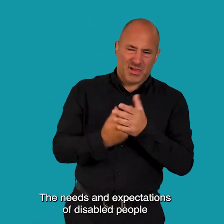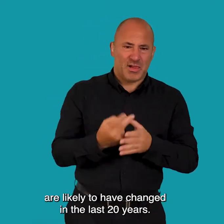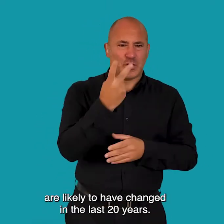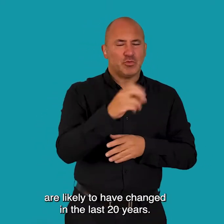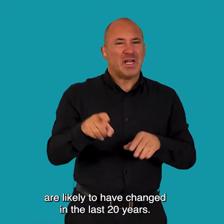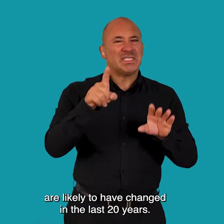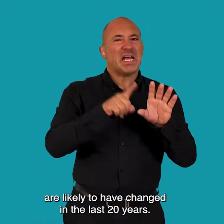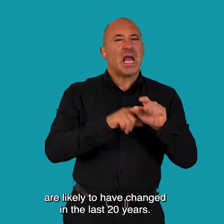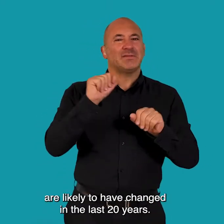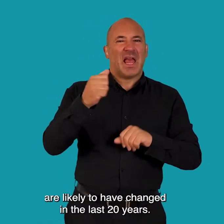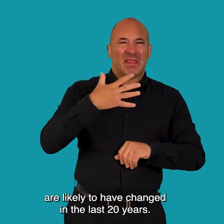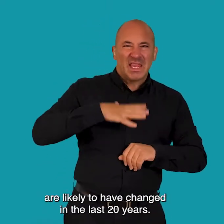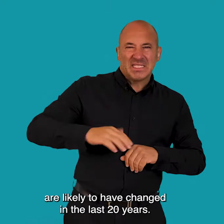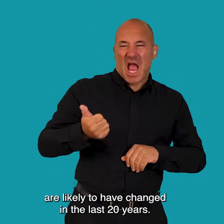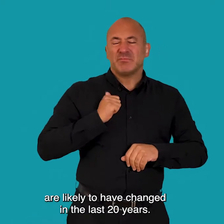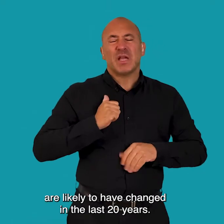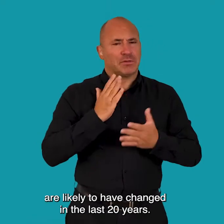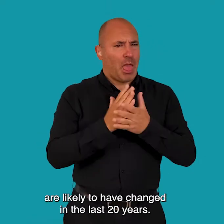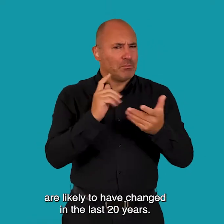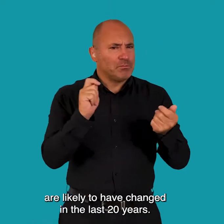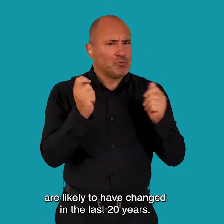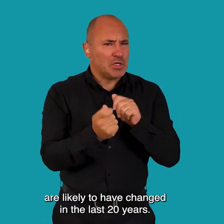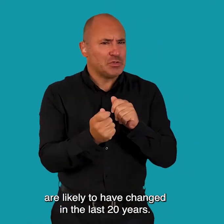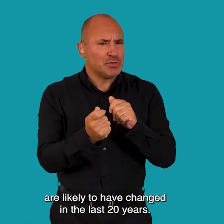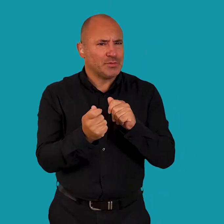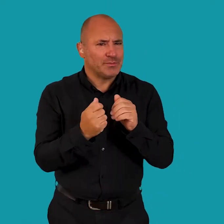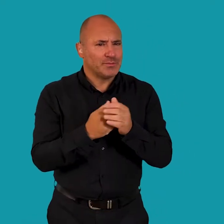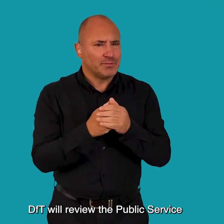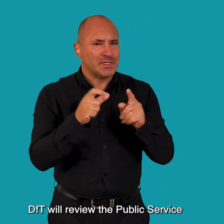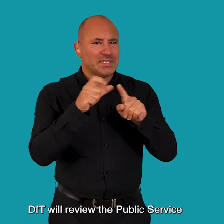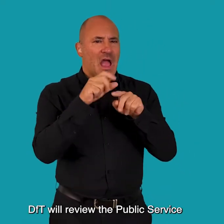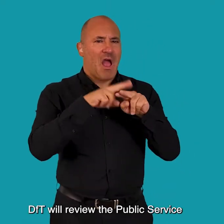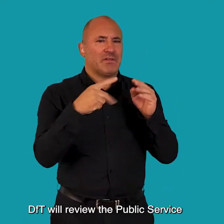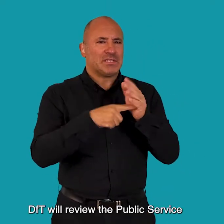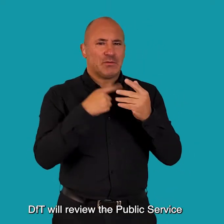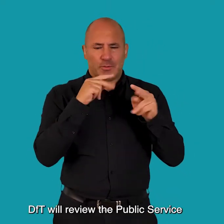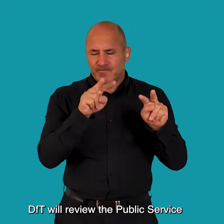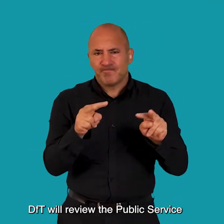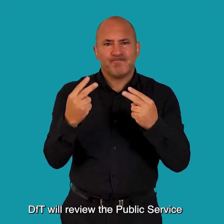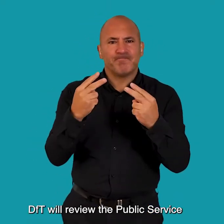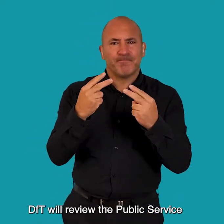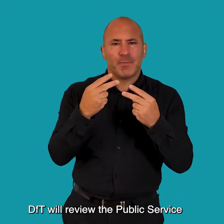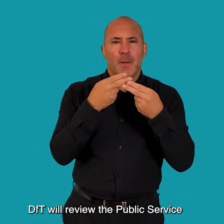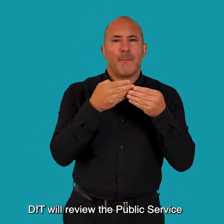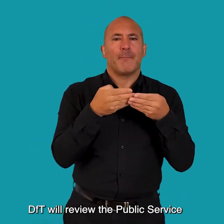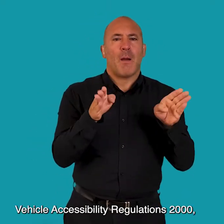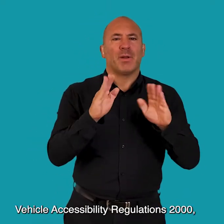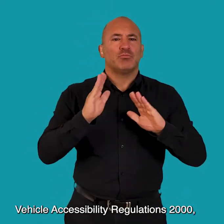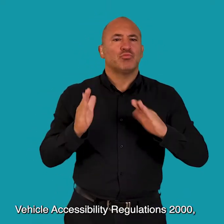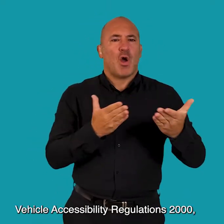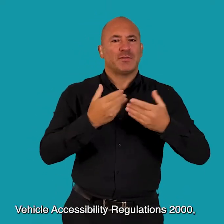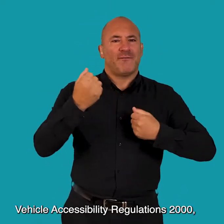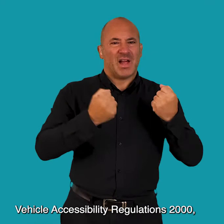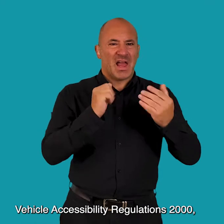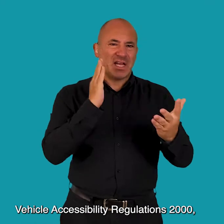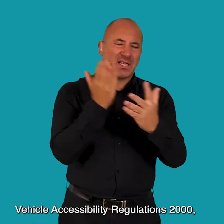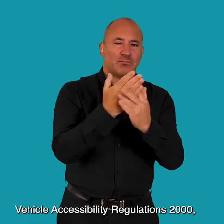are likely to have changed in the last 20 years. DFT will review the Public Service Vehicle Accessibility